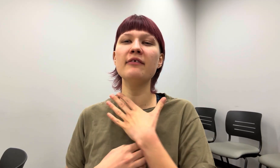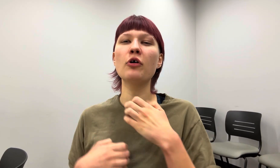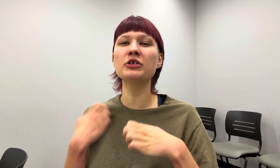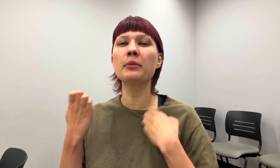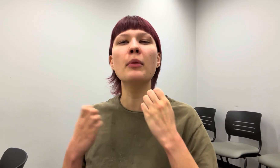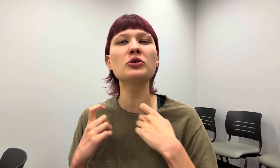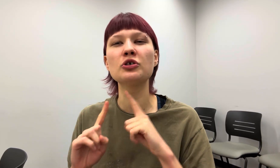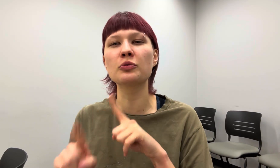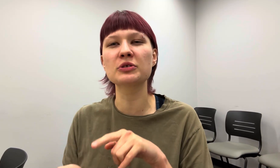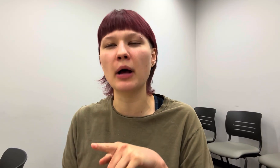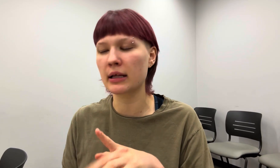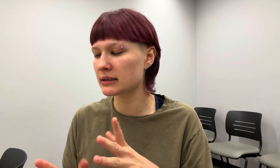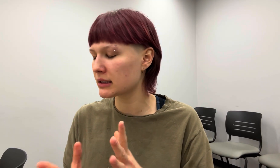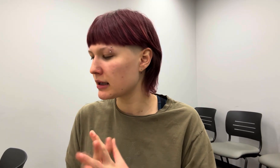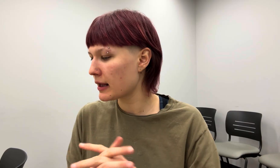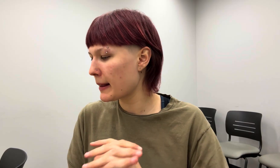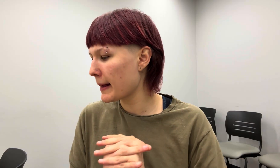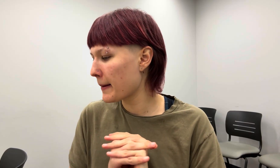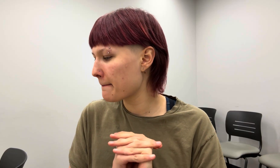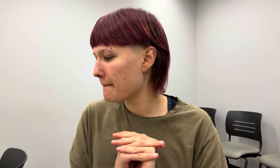evoked an emotional response.